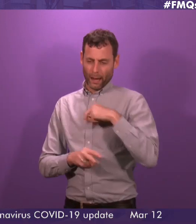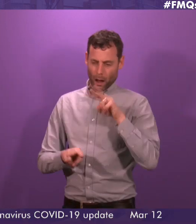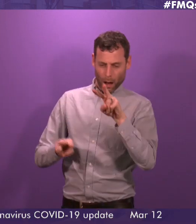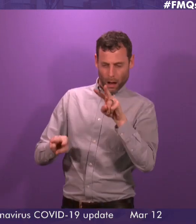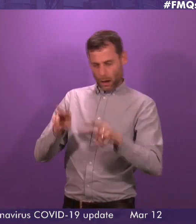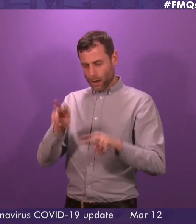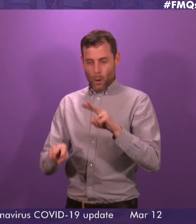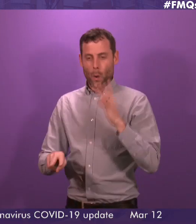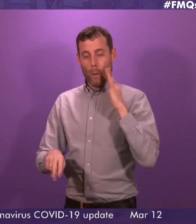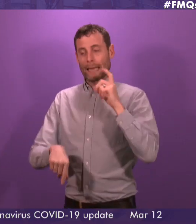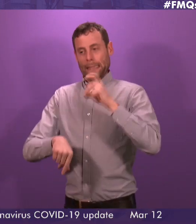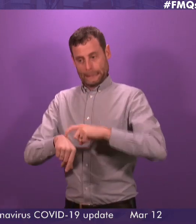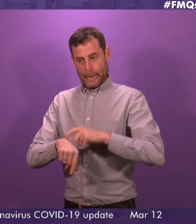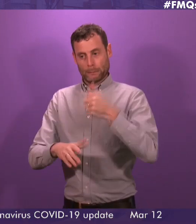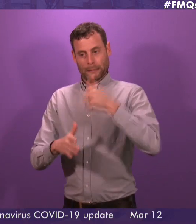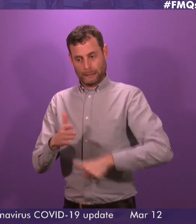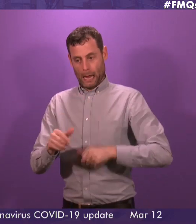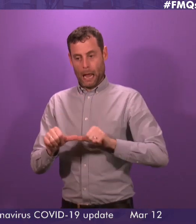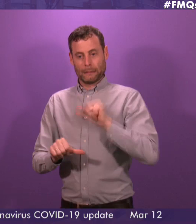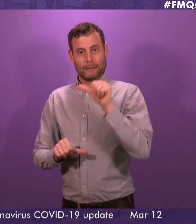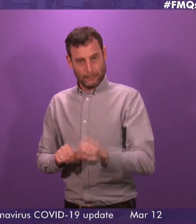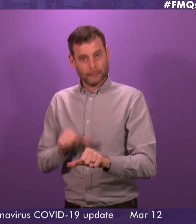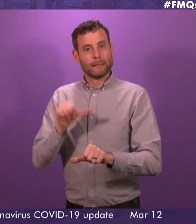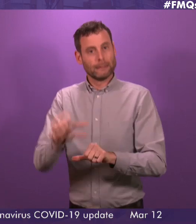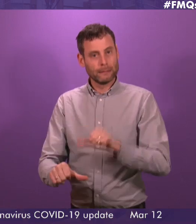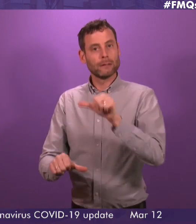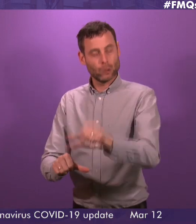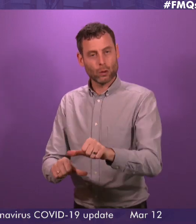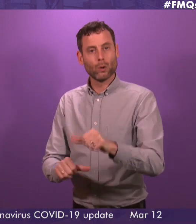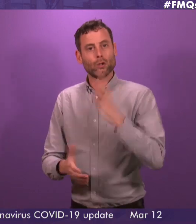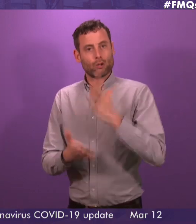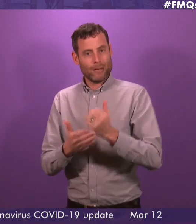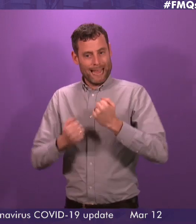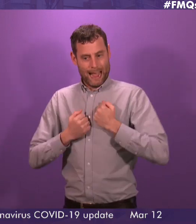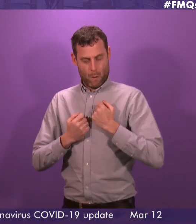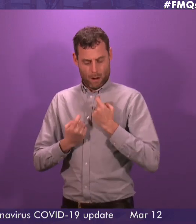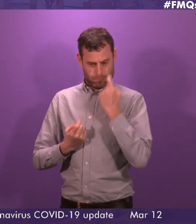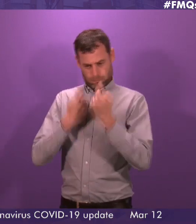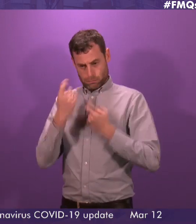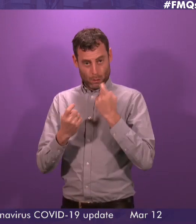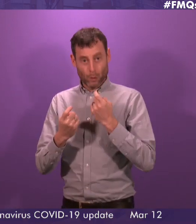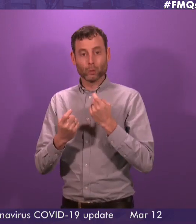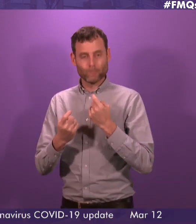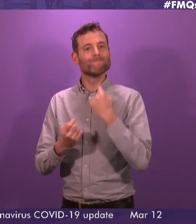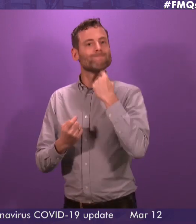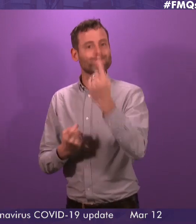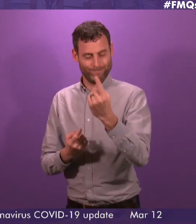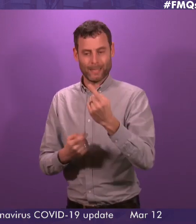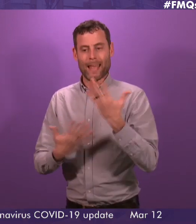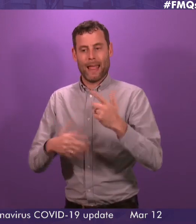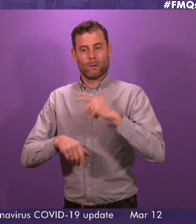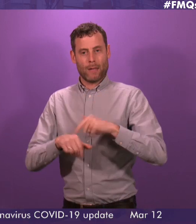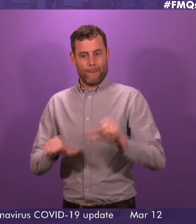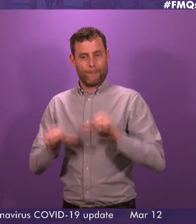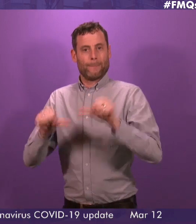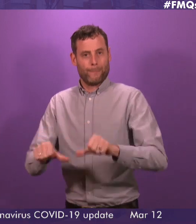that, then we make clear what that judgment is that we are making that leads us to take specific measures in addition to